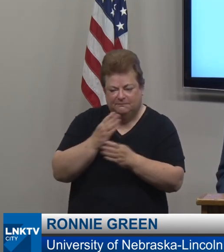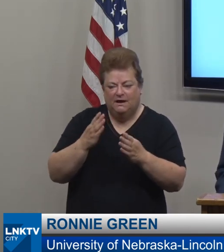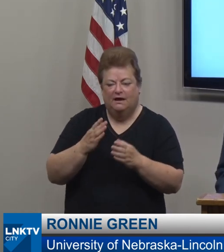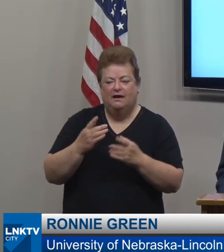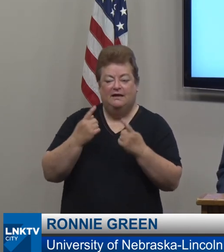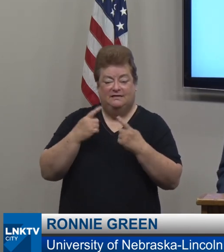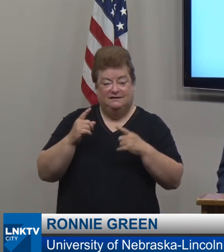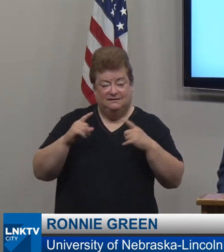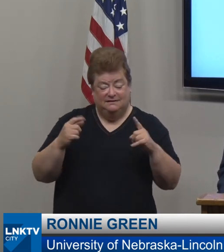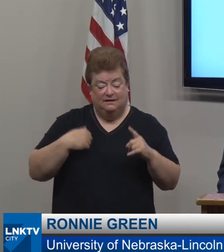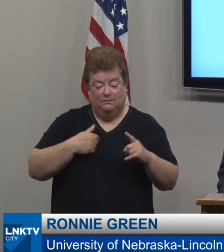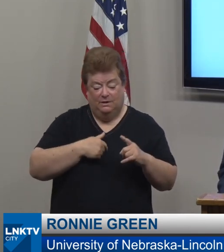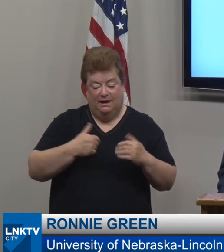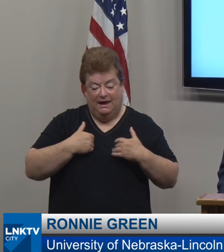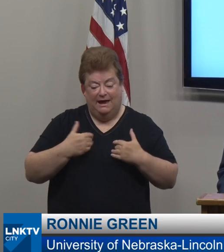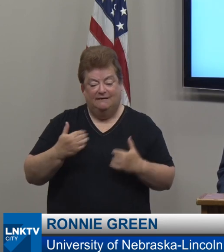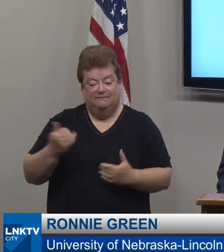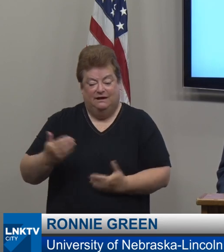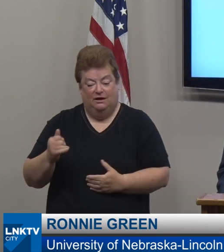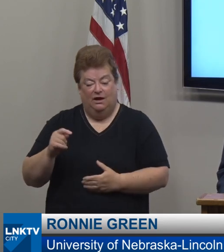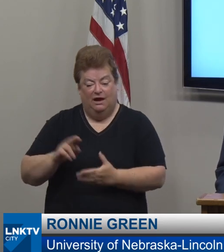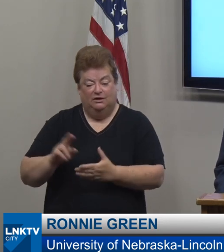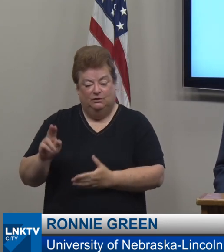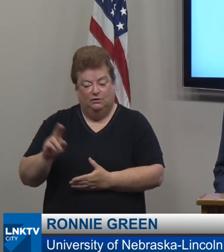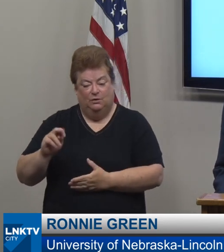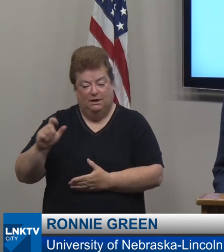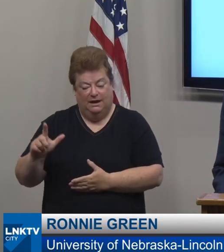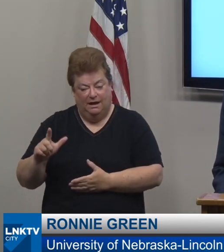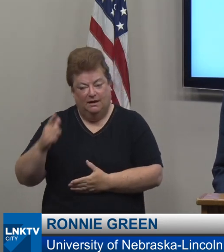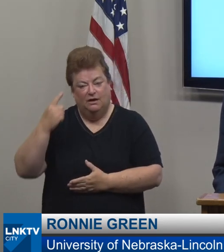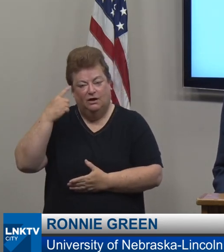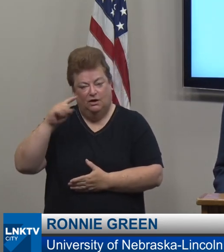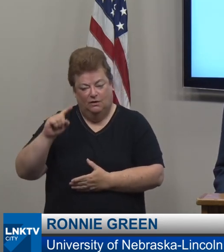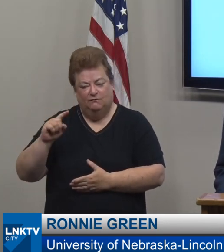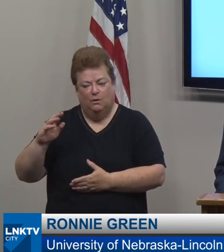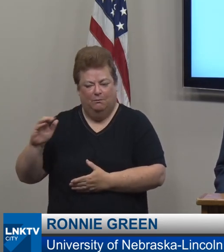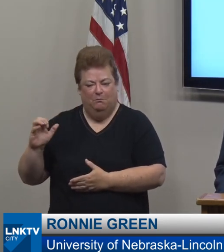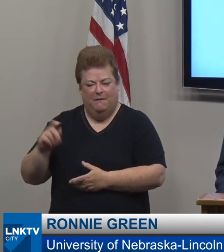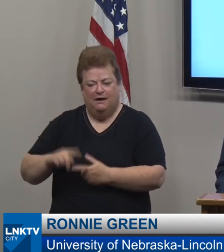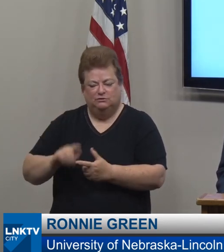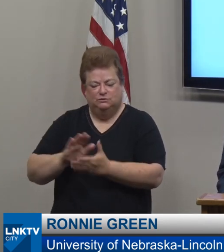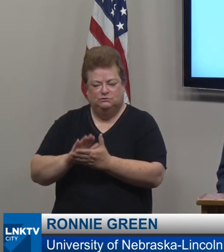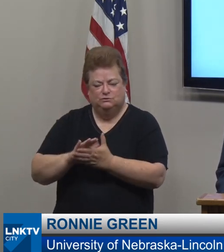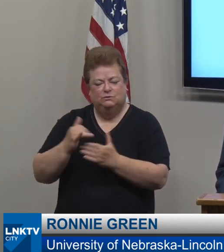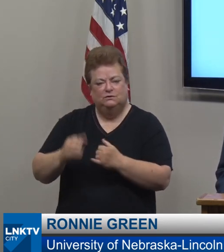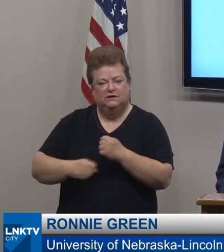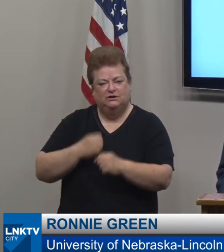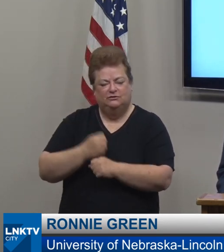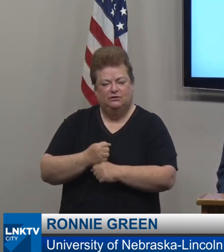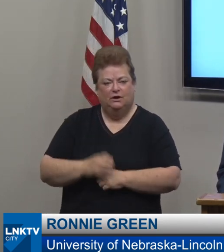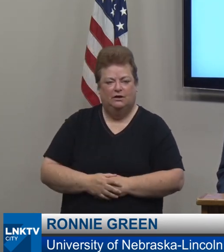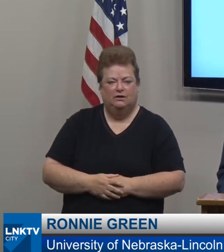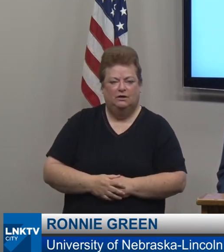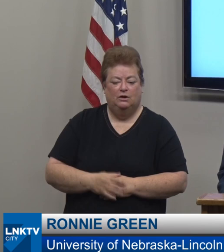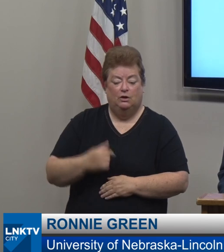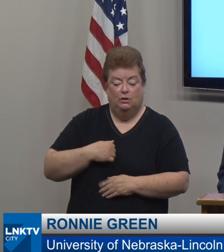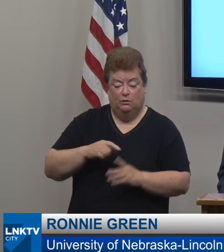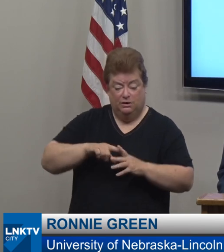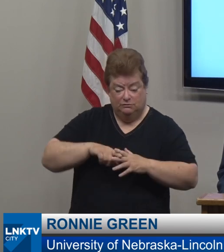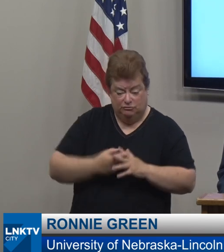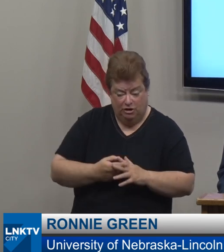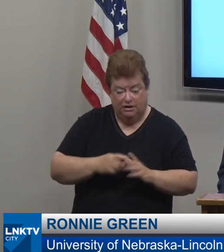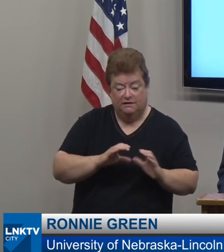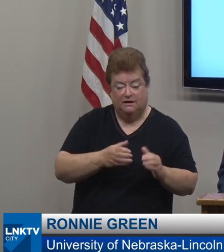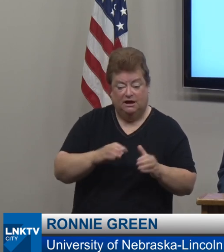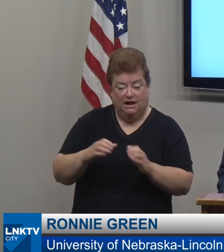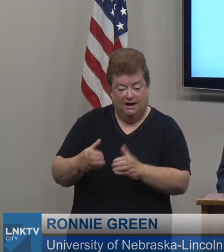the success that we're having at the University of Nebraska-Lincoln with our return to school this year. We started classes